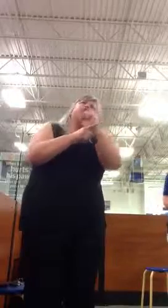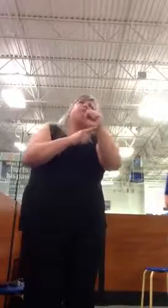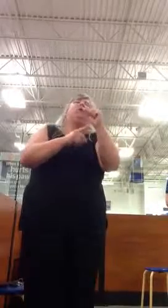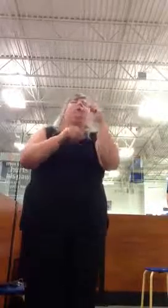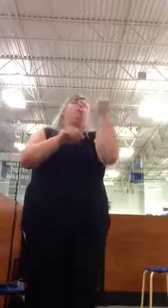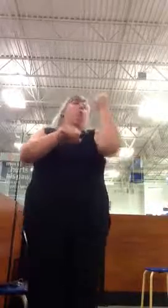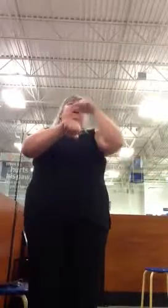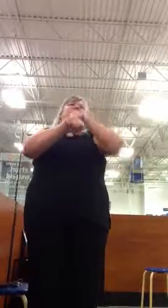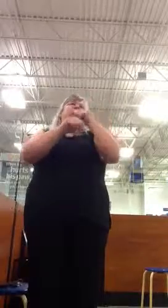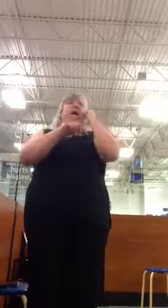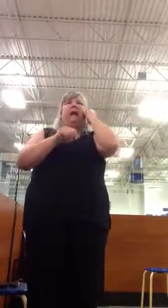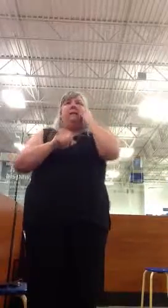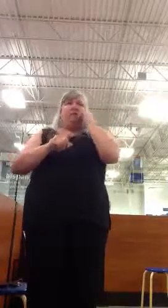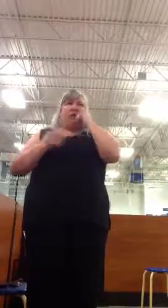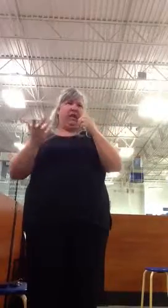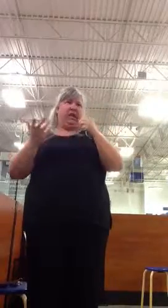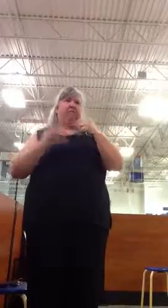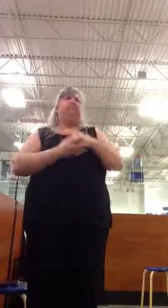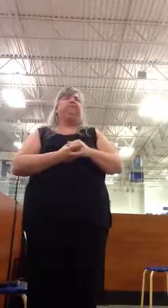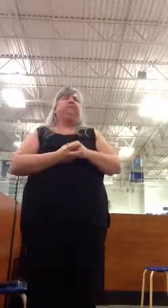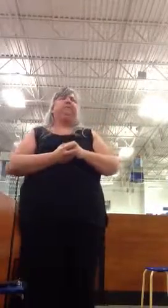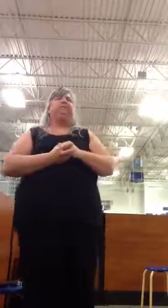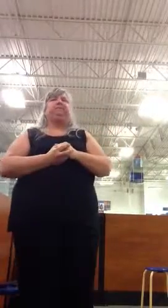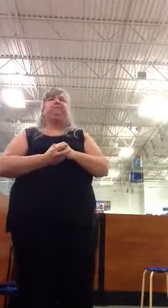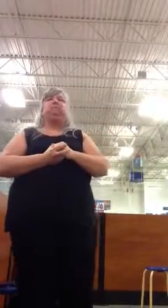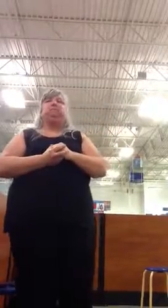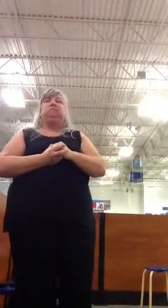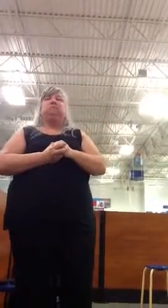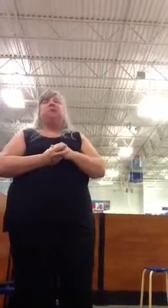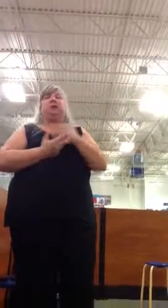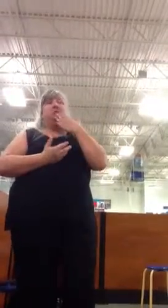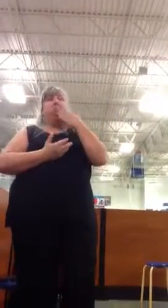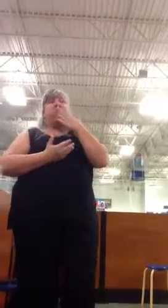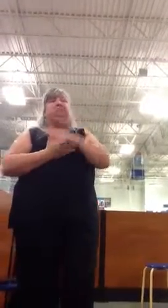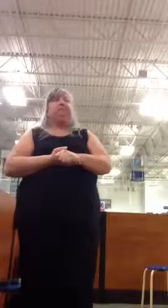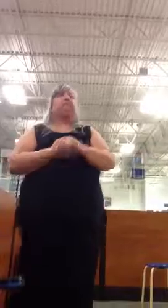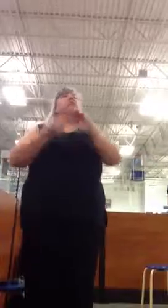Okay? Number 4, sorry. Number 4.